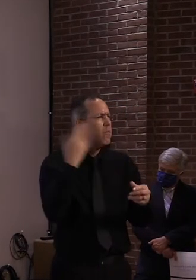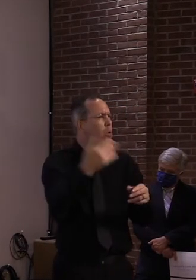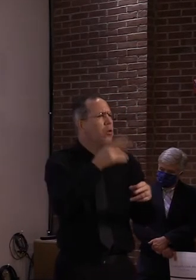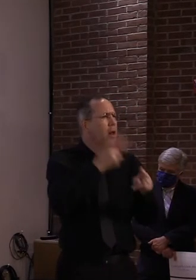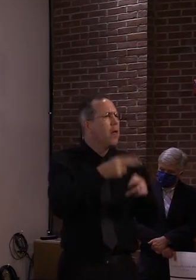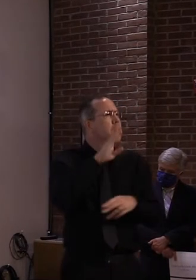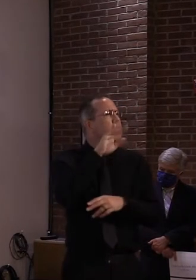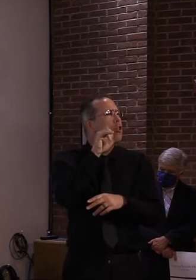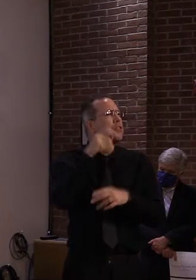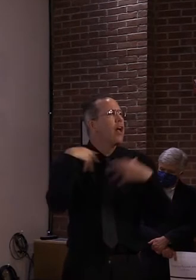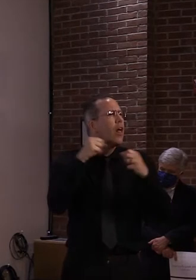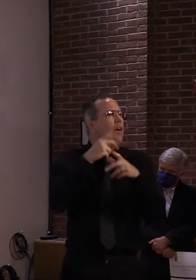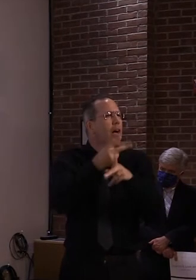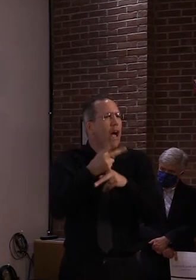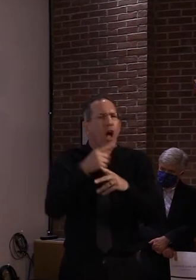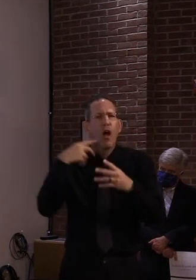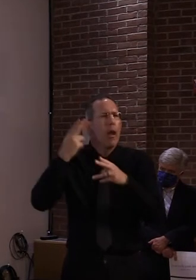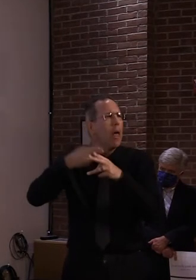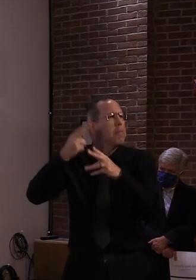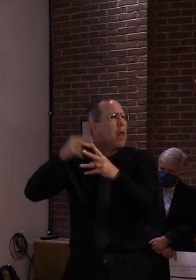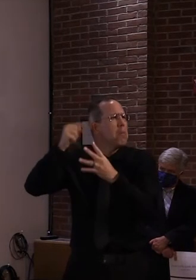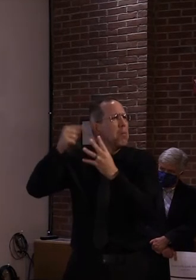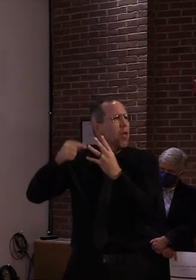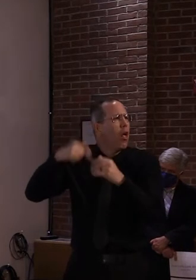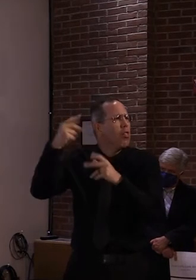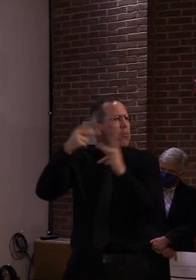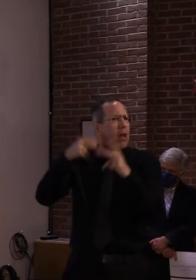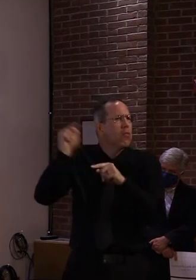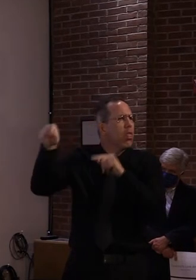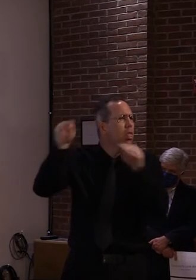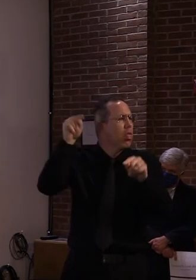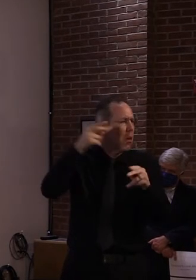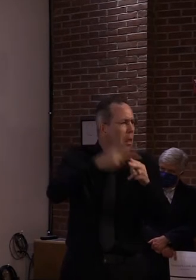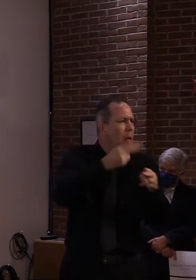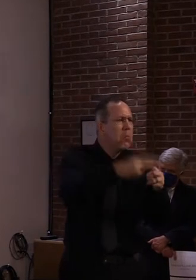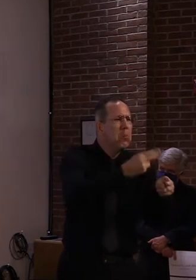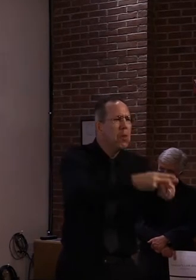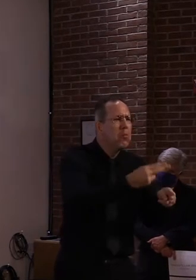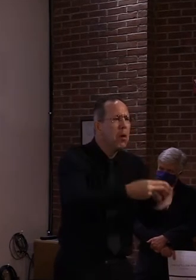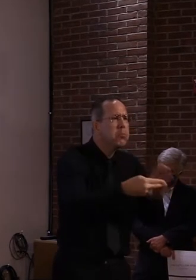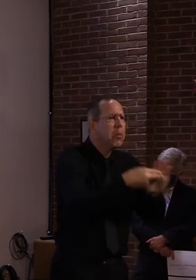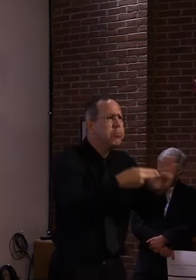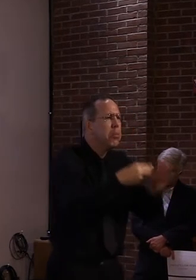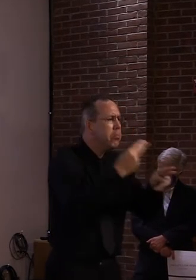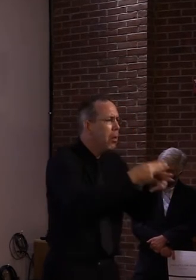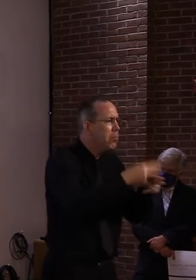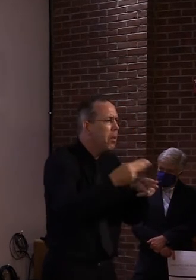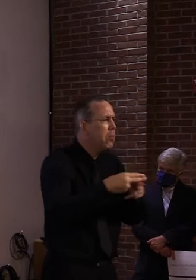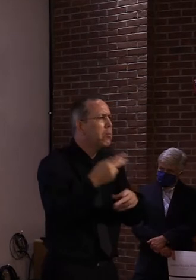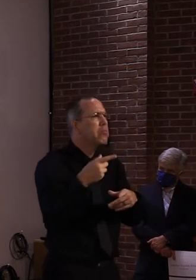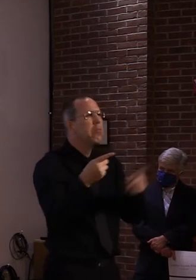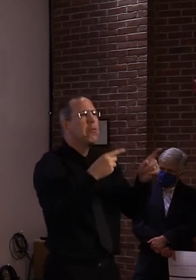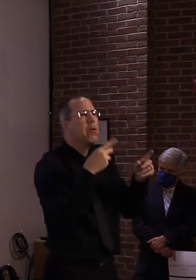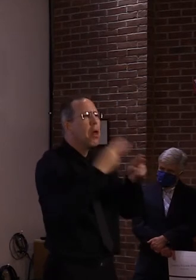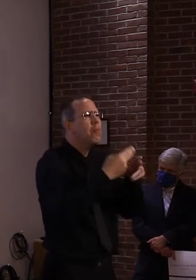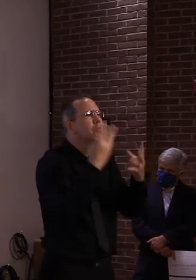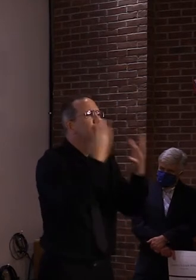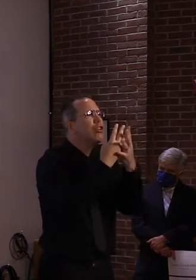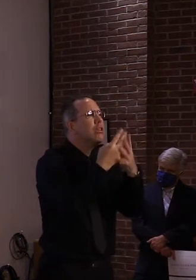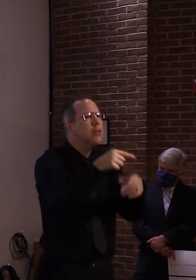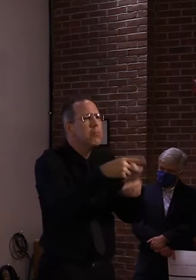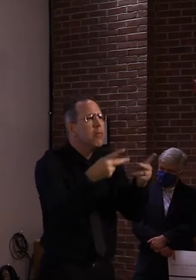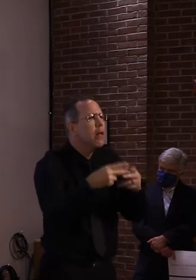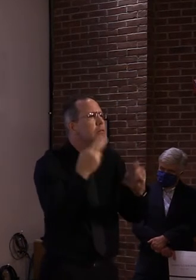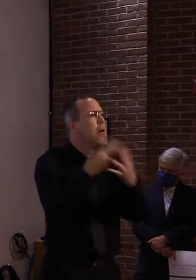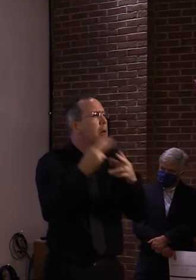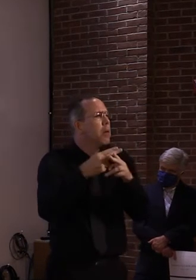from Florida that was admitted with COVID. That would be pretty easy to figure out. The jail registers are public